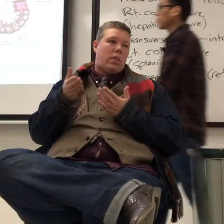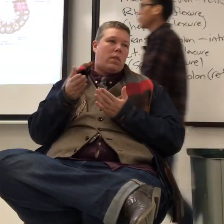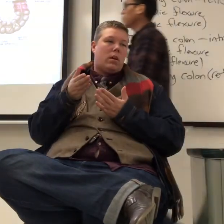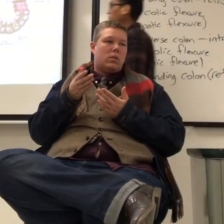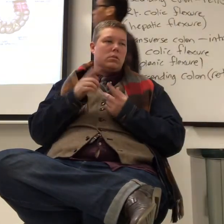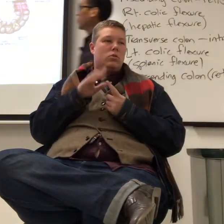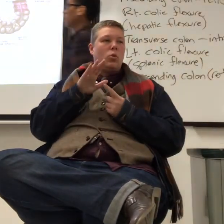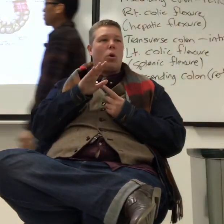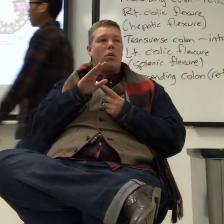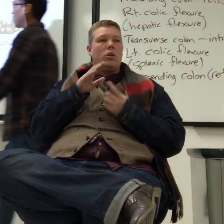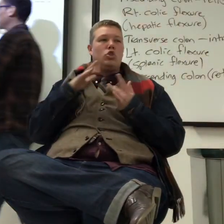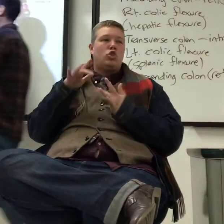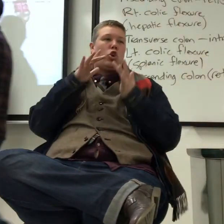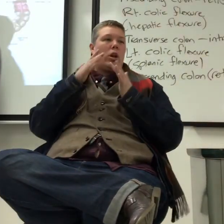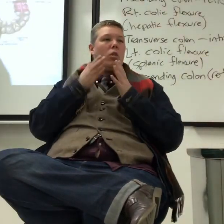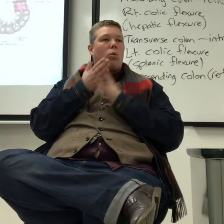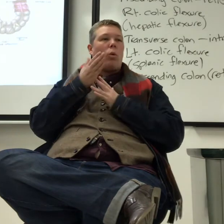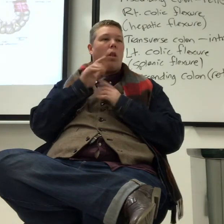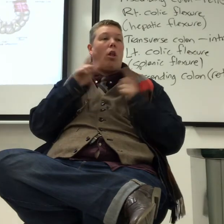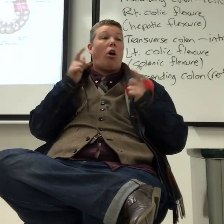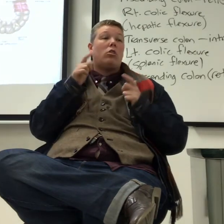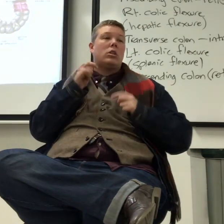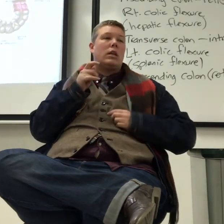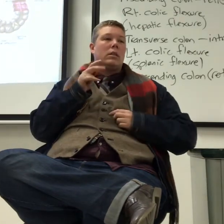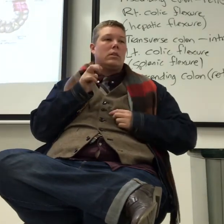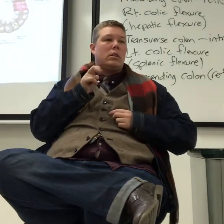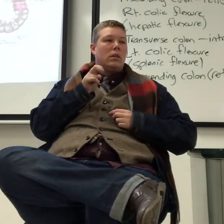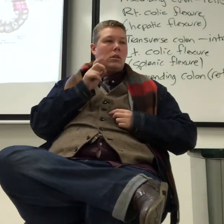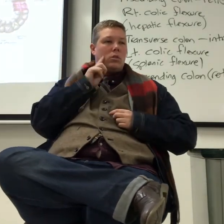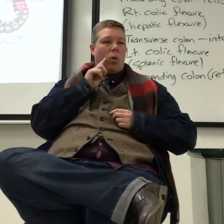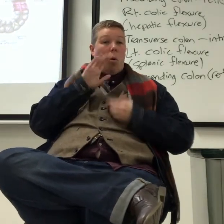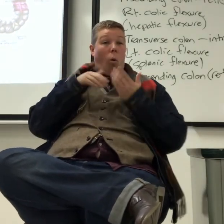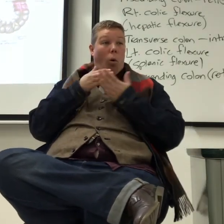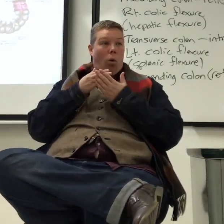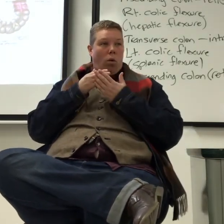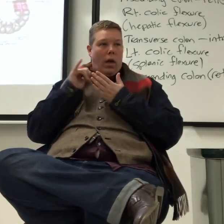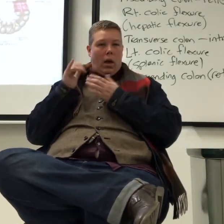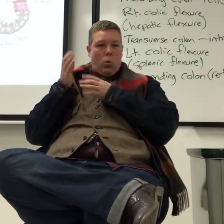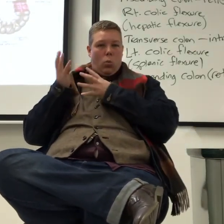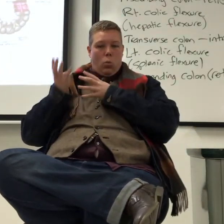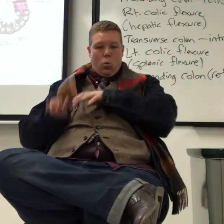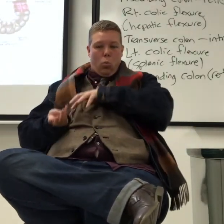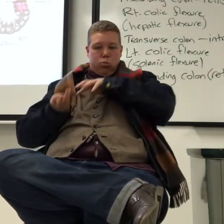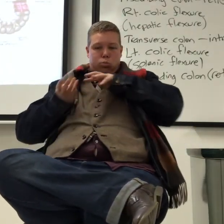journey through the large intestine, and all the way you're compacting the feces.